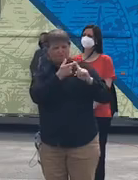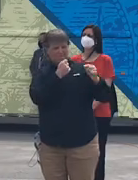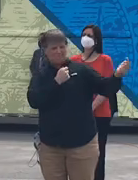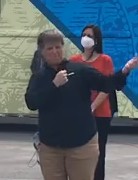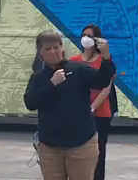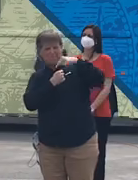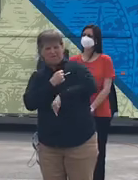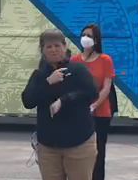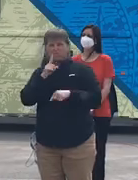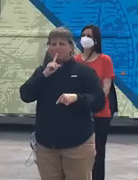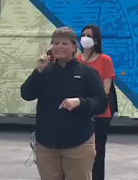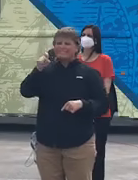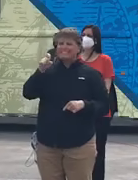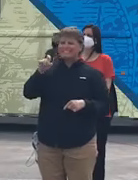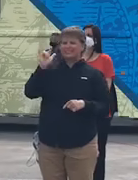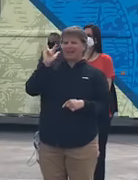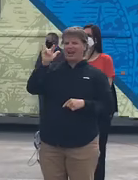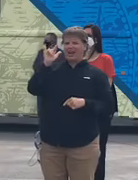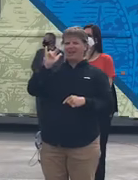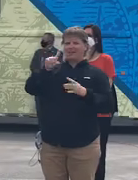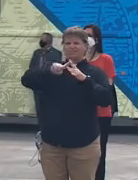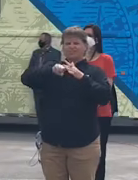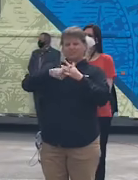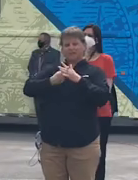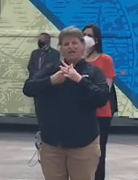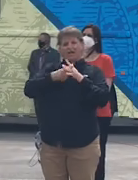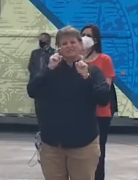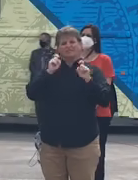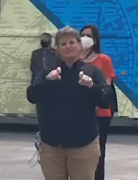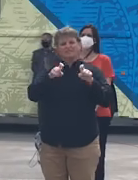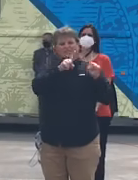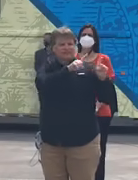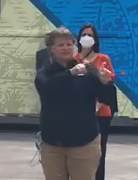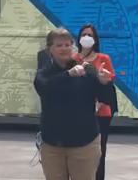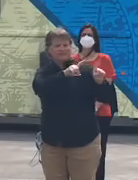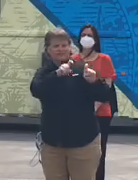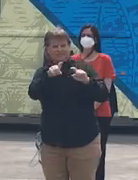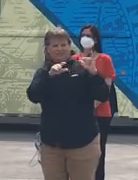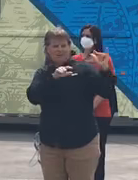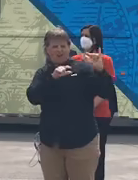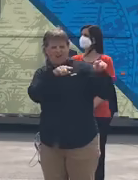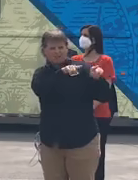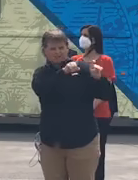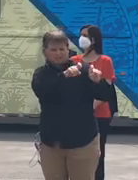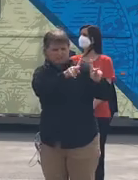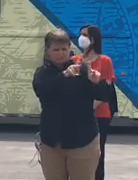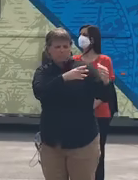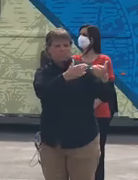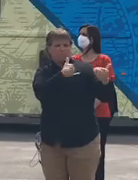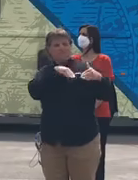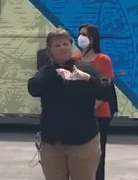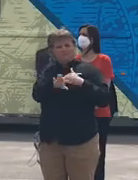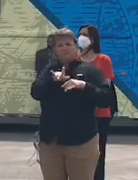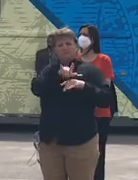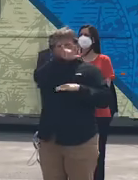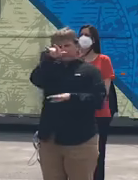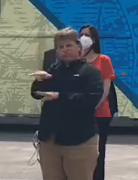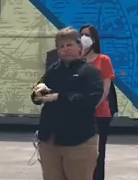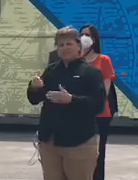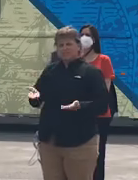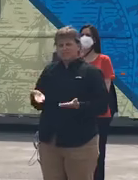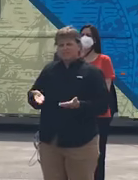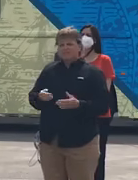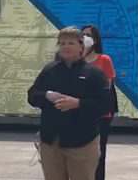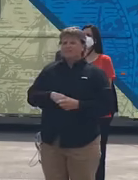be testing people prior to them getting on these planes if they're in from areas where there's outbreaks. So we're working on that. We're going to consult